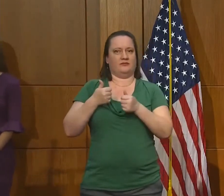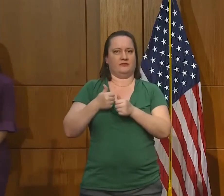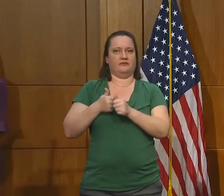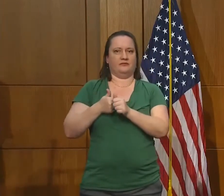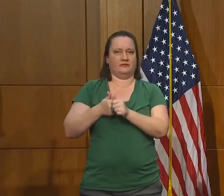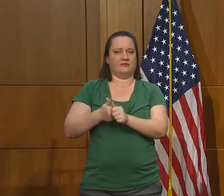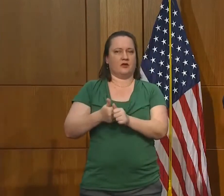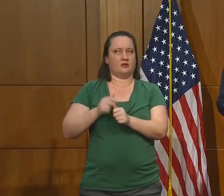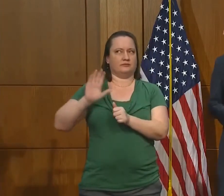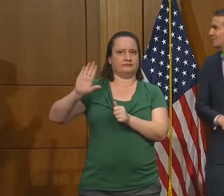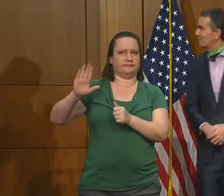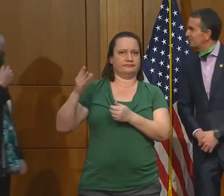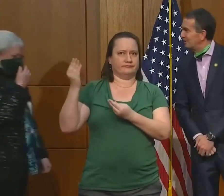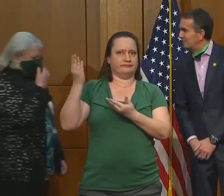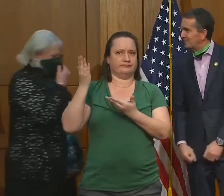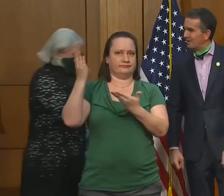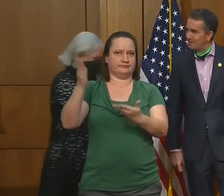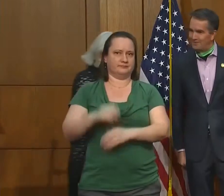you, Dr. Rem.